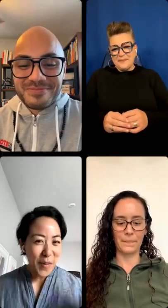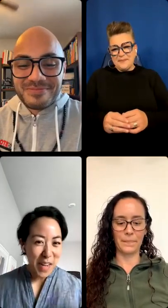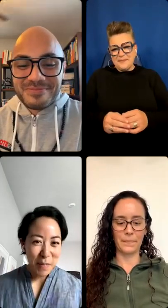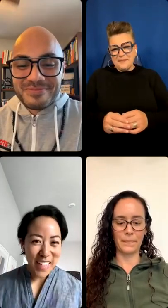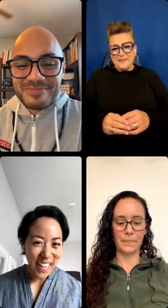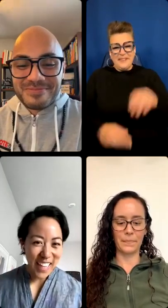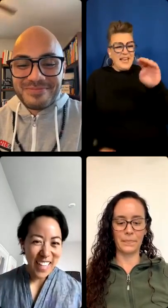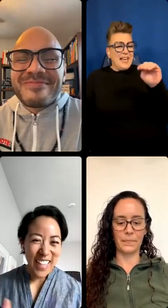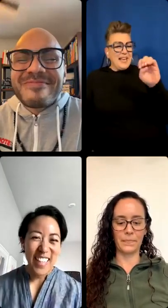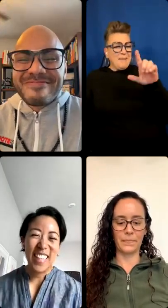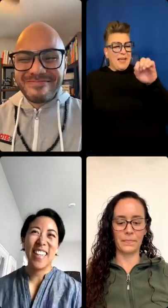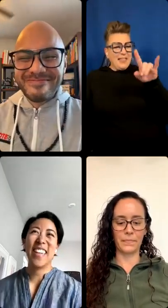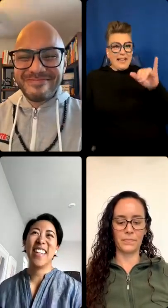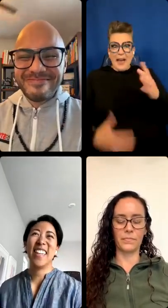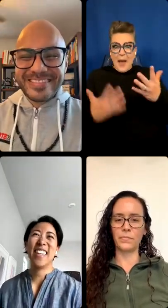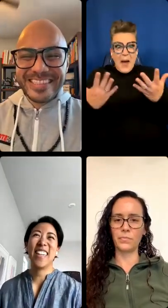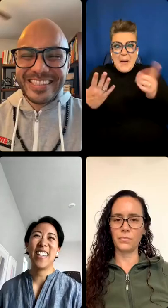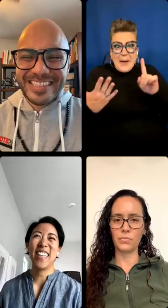Where do I begin?